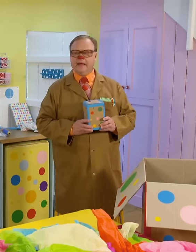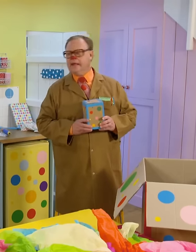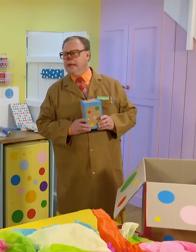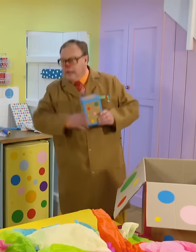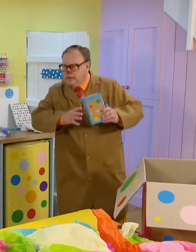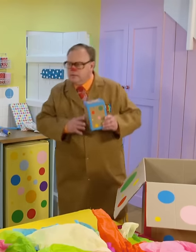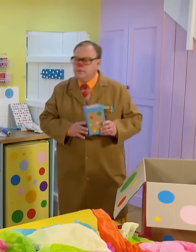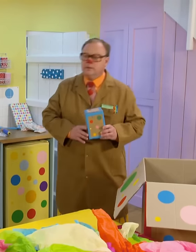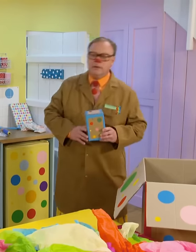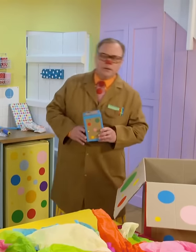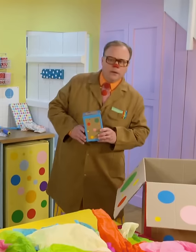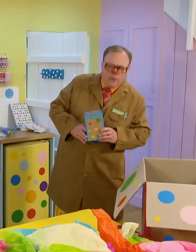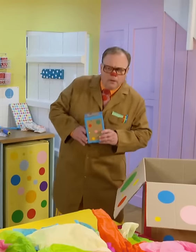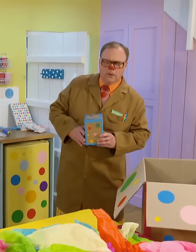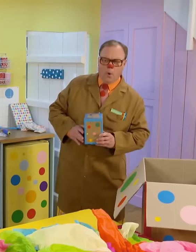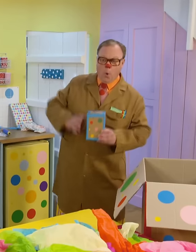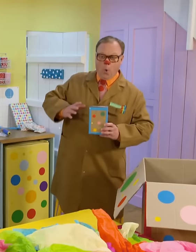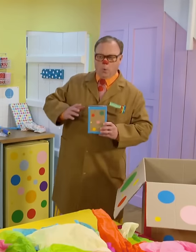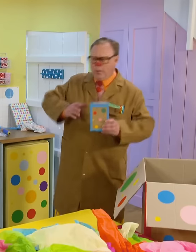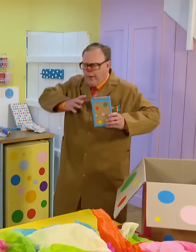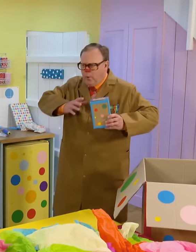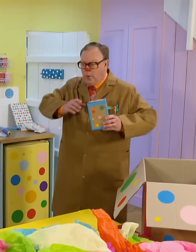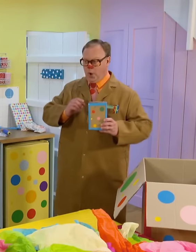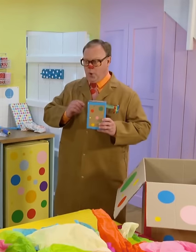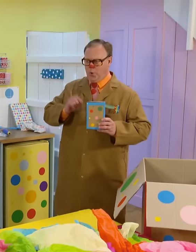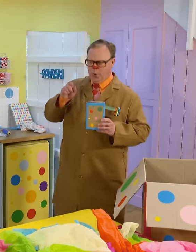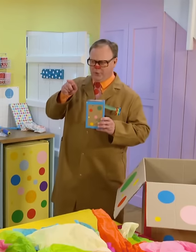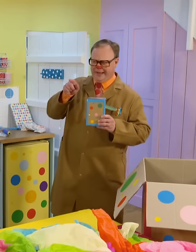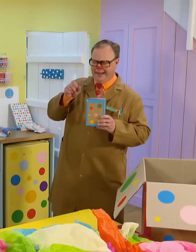bouncy ball, Shopkeeper Tumble. Oh dear.